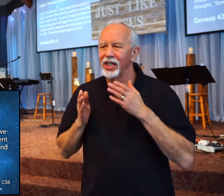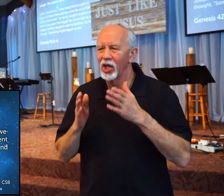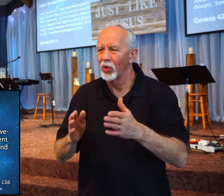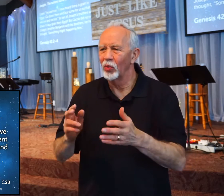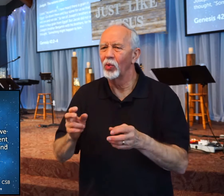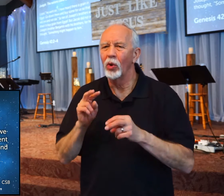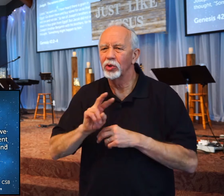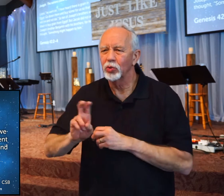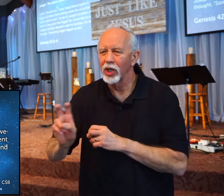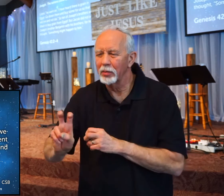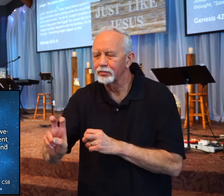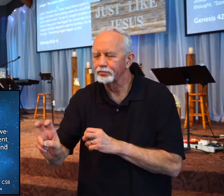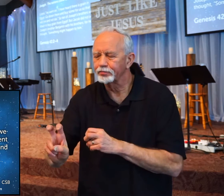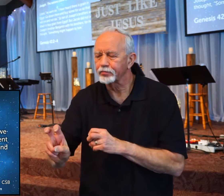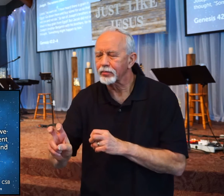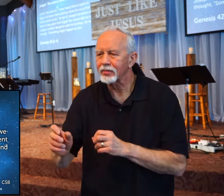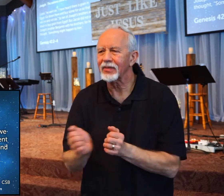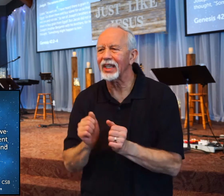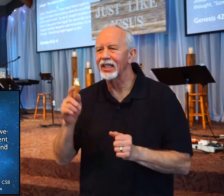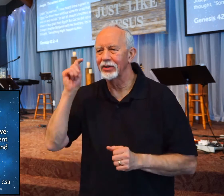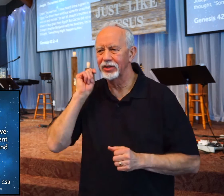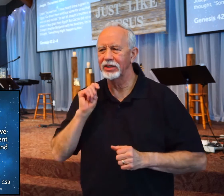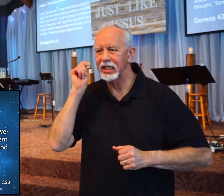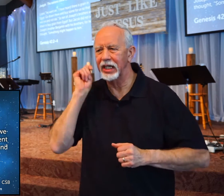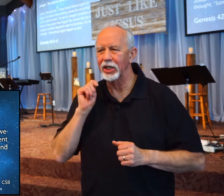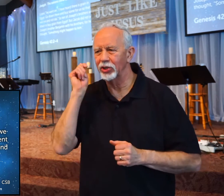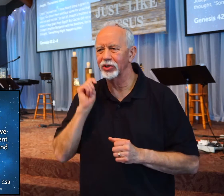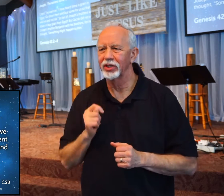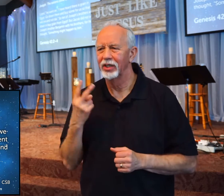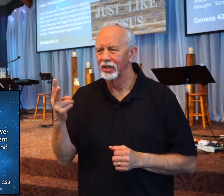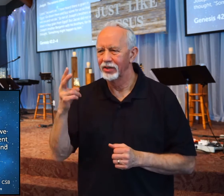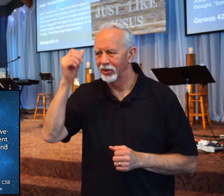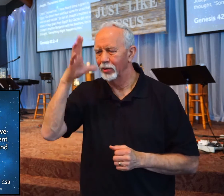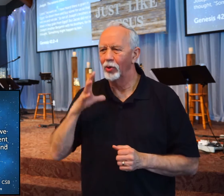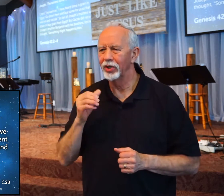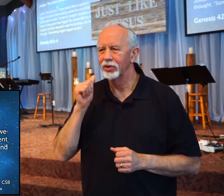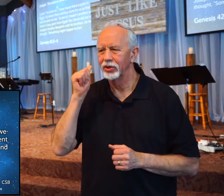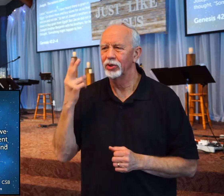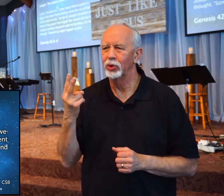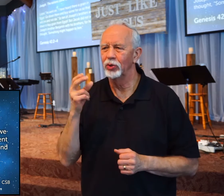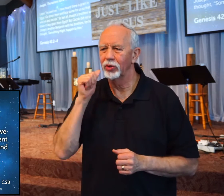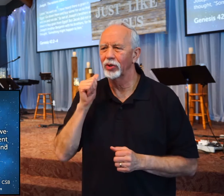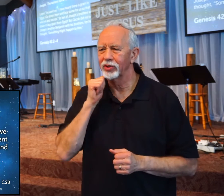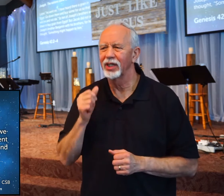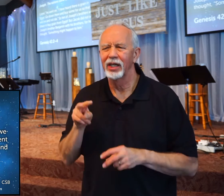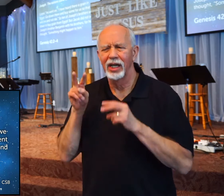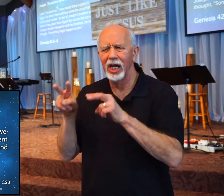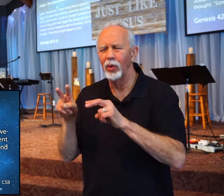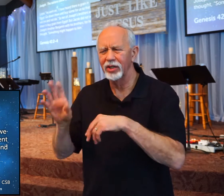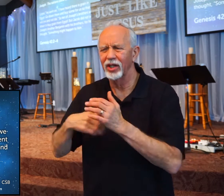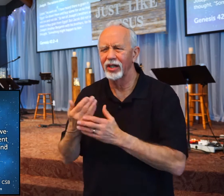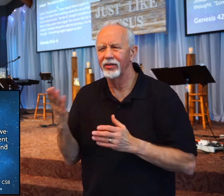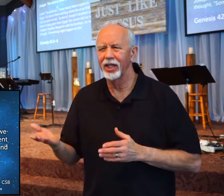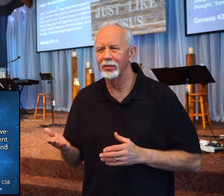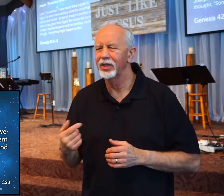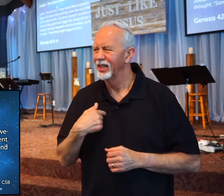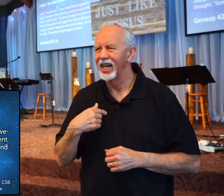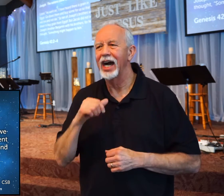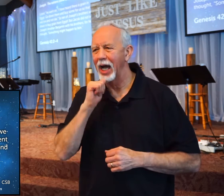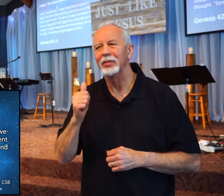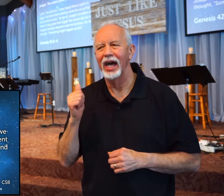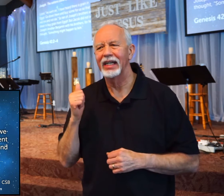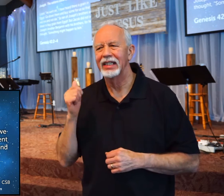southern Utah. And there were teenagers in the pool area. There were two guys and two girls, and it was pitiful. I watched the whole thing and thought, I'm glad I'm not a teenager